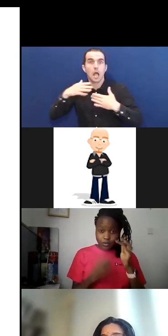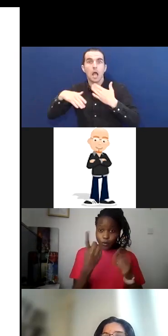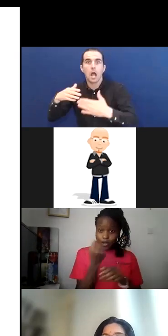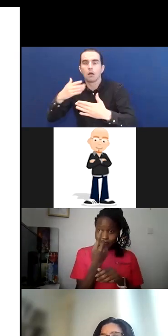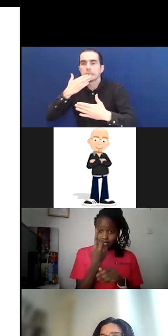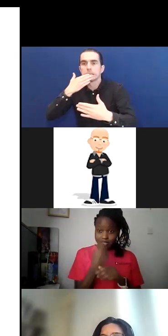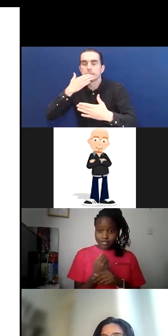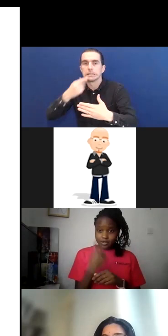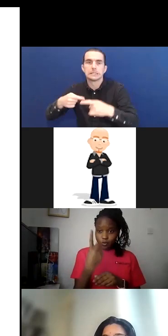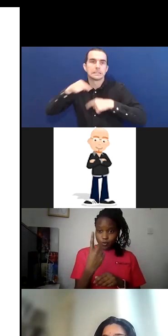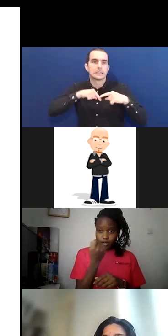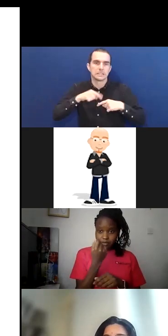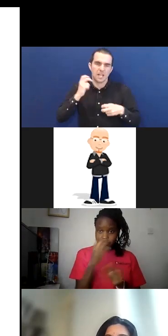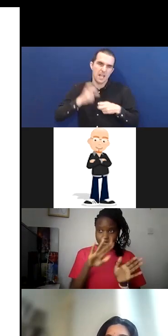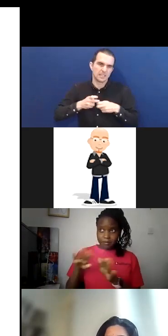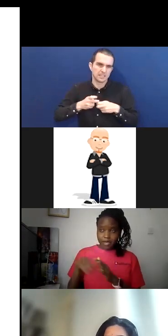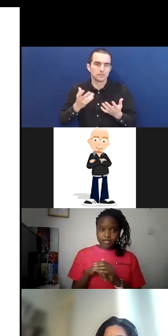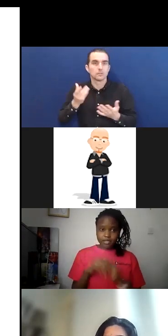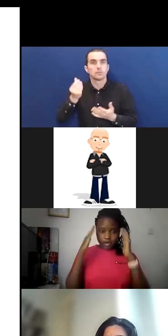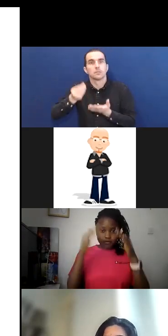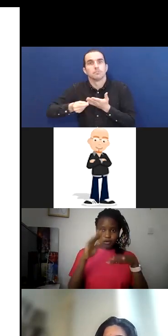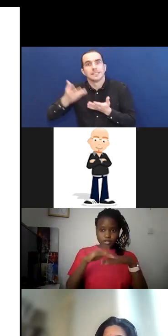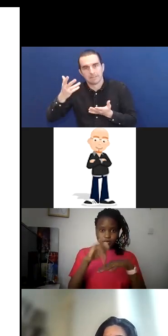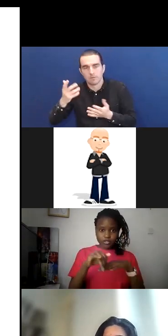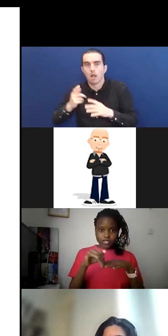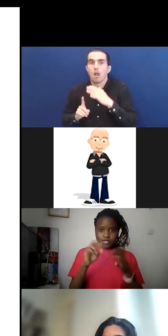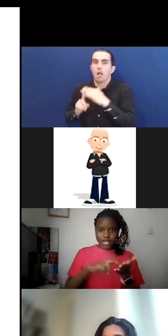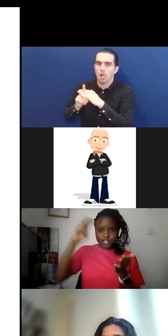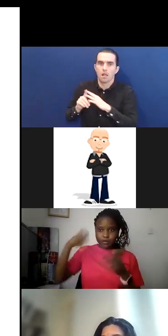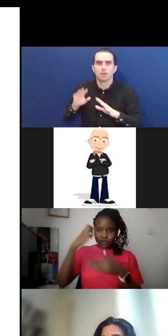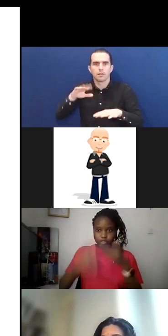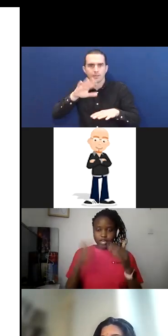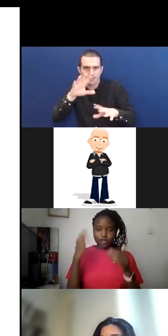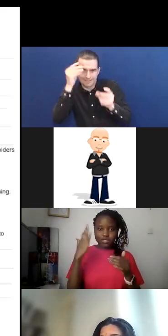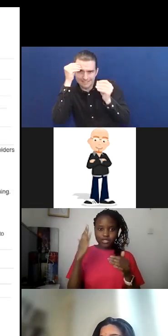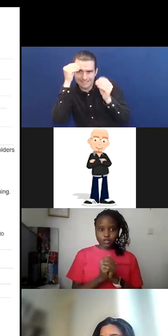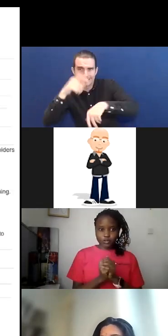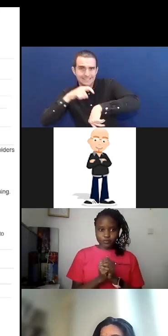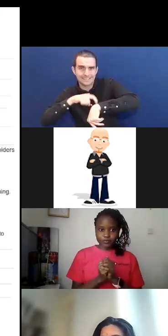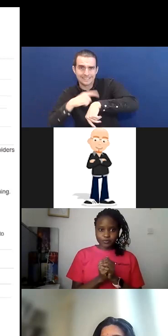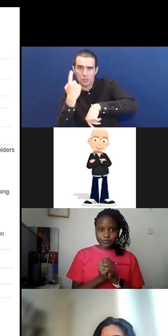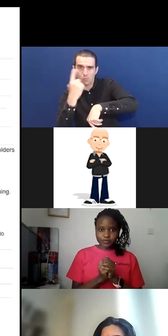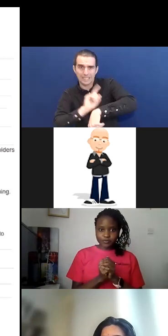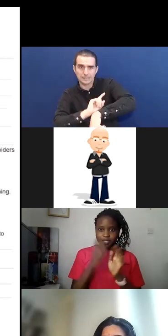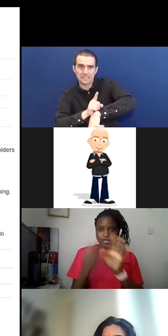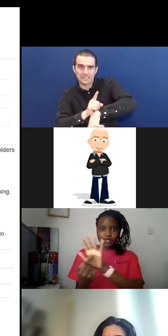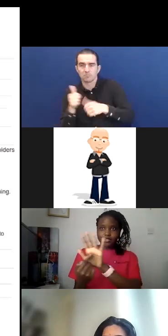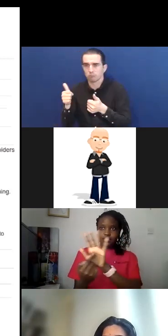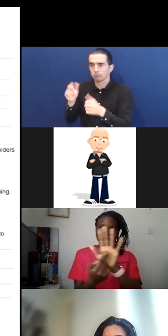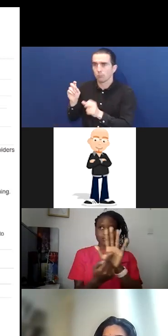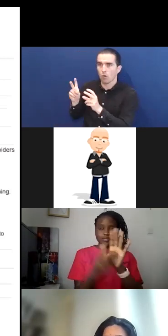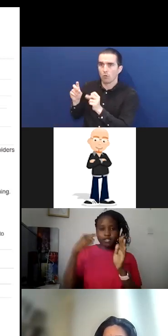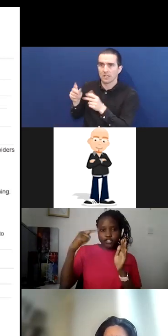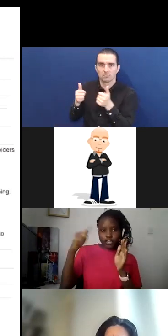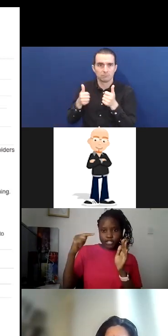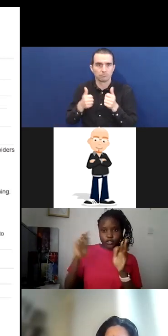left. Okay, then I'll just focus on this and jump to the end of my presentation, okay? This is the emergency checklist. I will send it